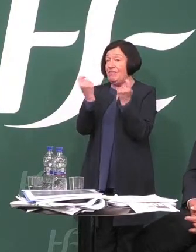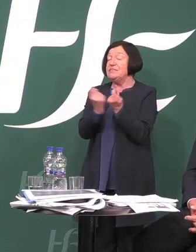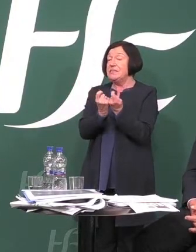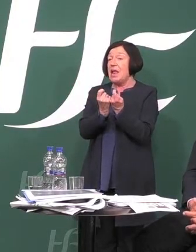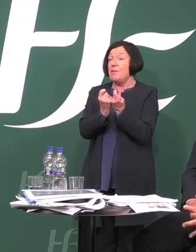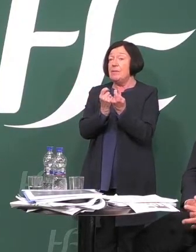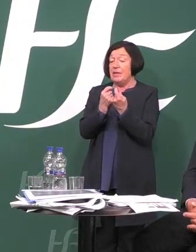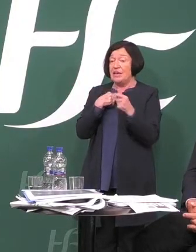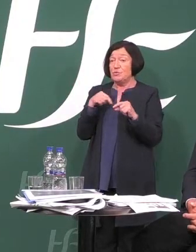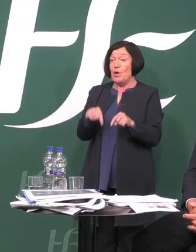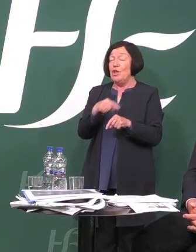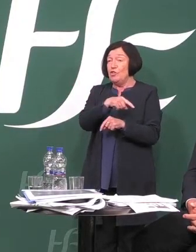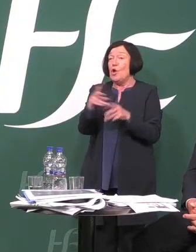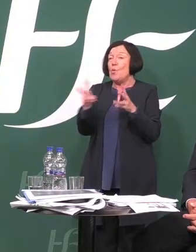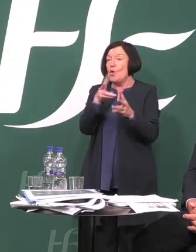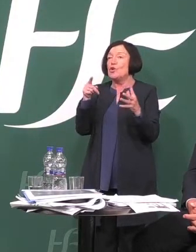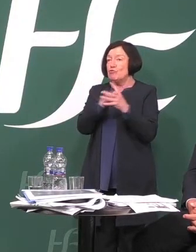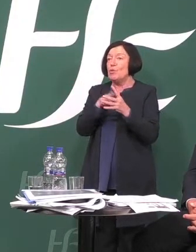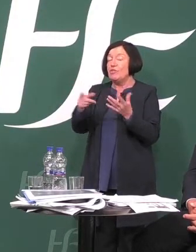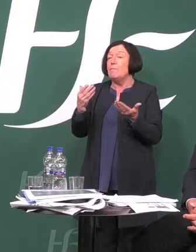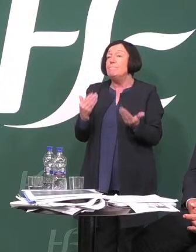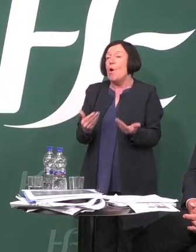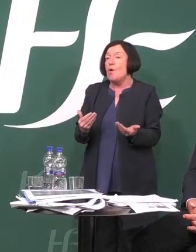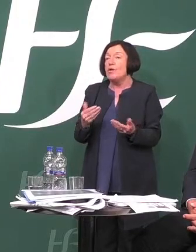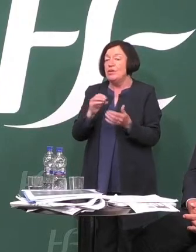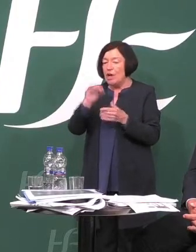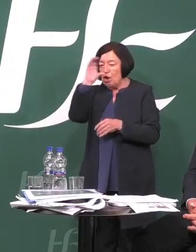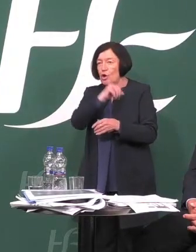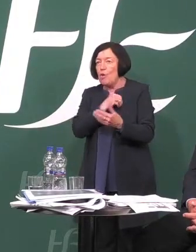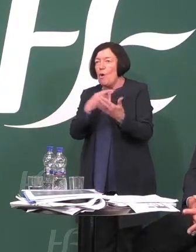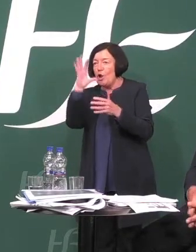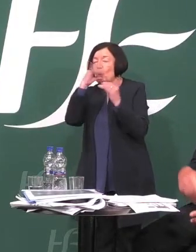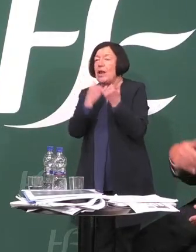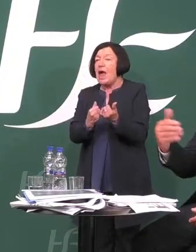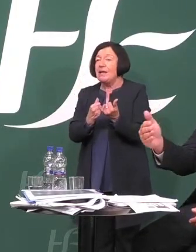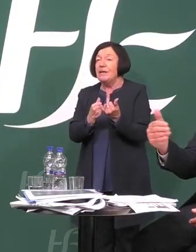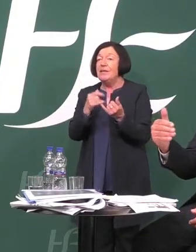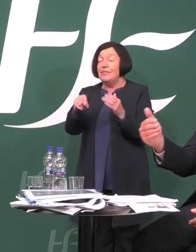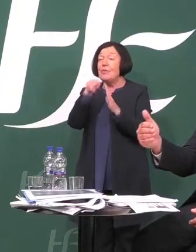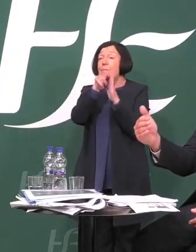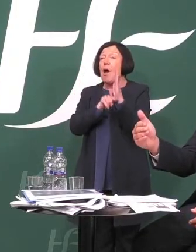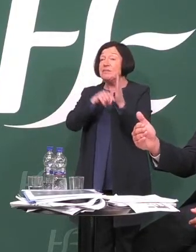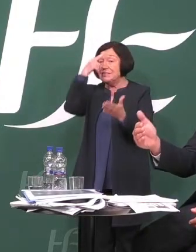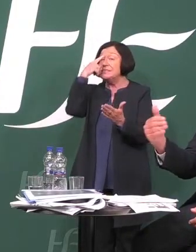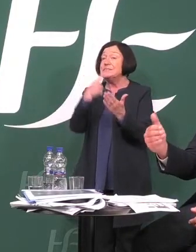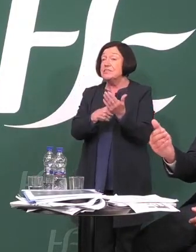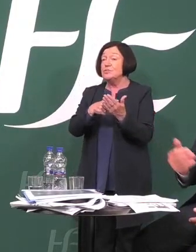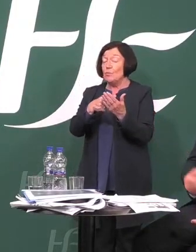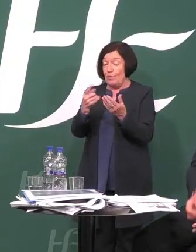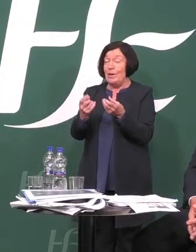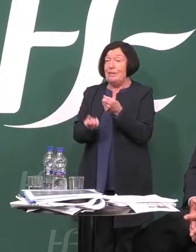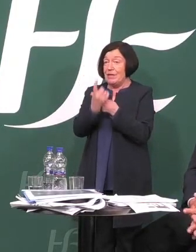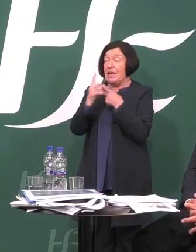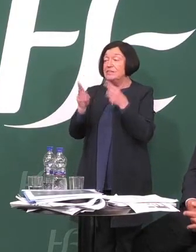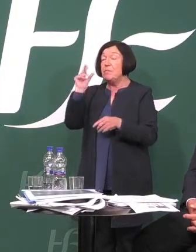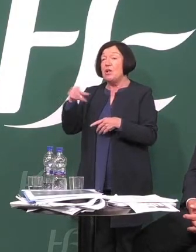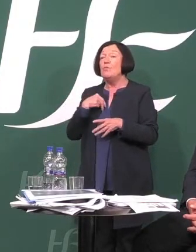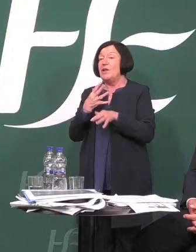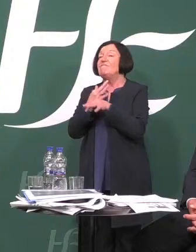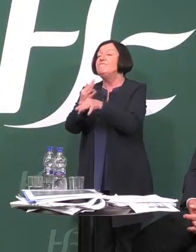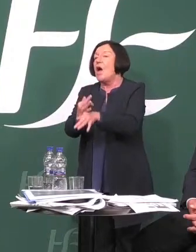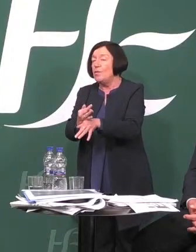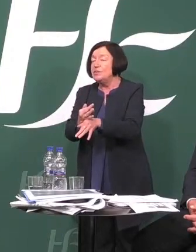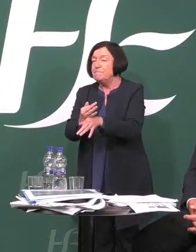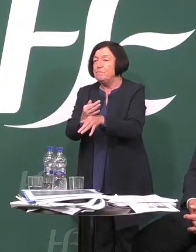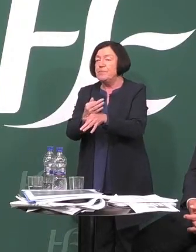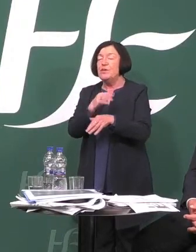even as we're in here, they're working through that at the moment in terms of trying to look at what that would look like. So, the policy decisions will come and they'll be made. And as Paul said, we'll follow those